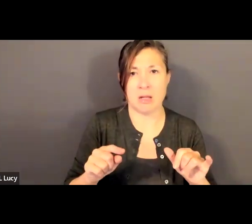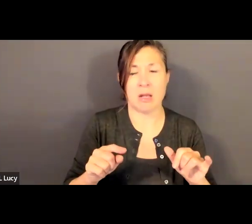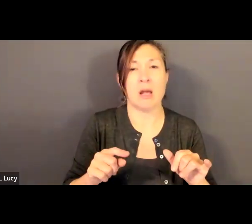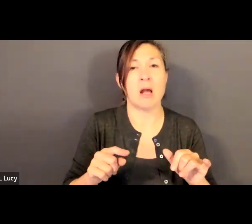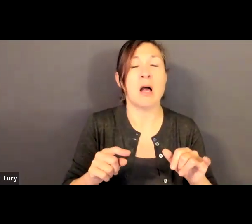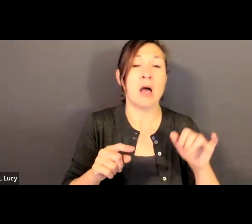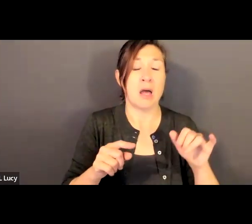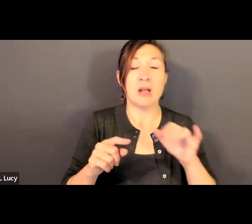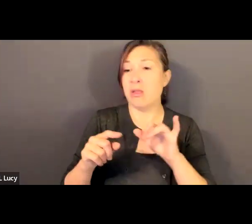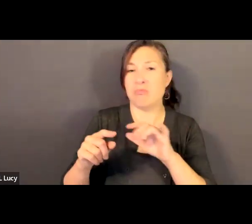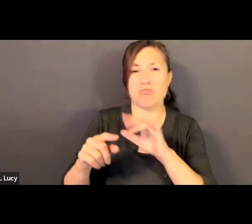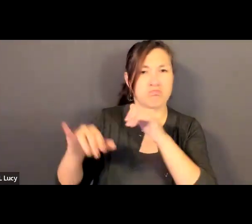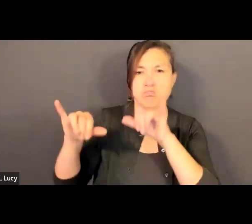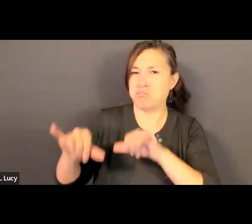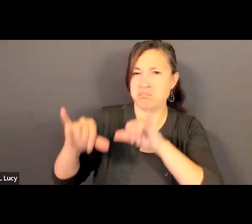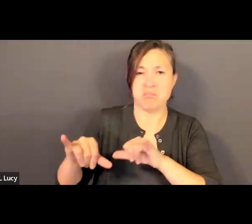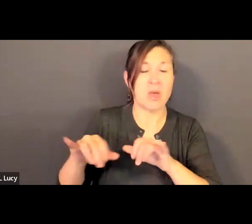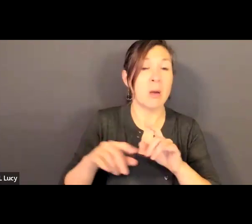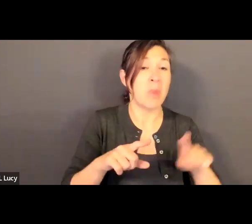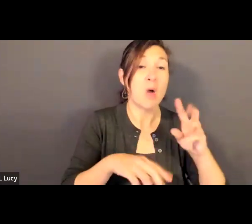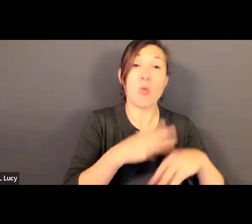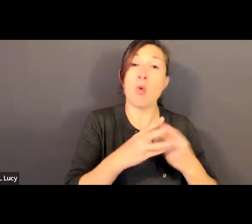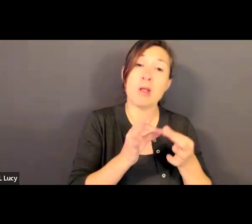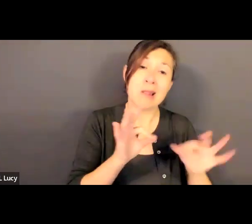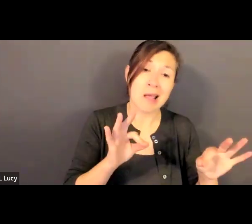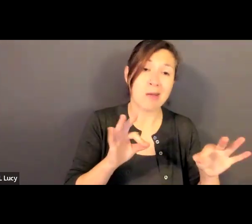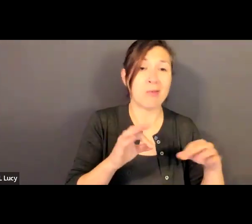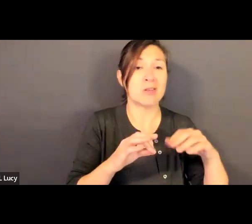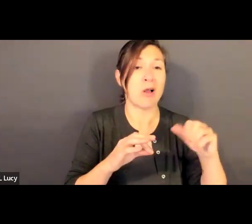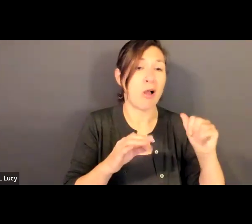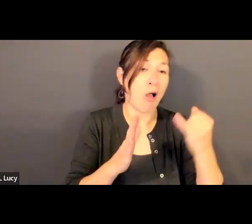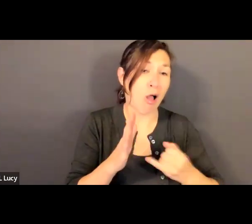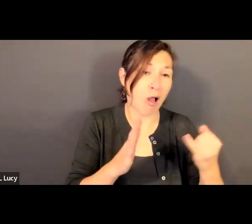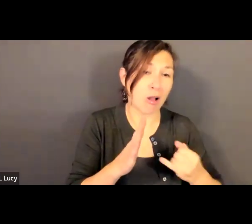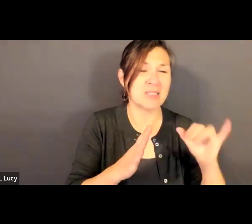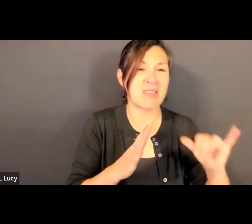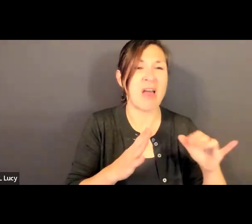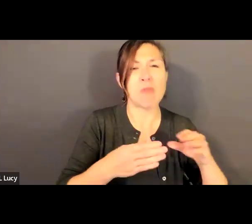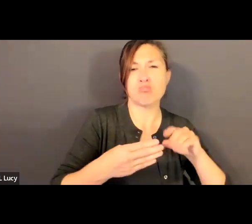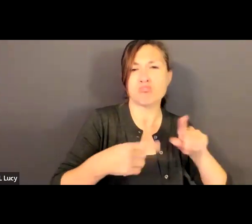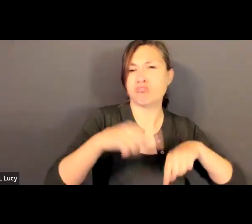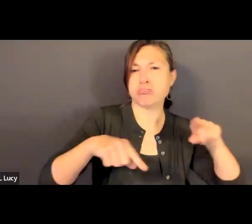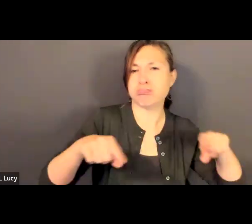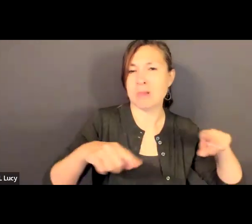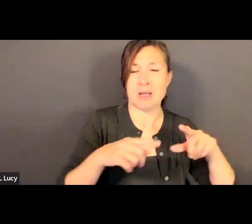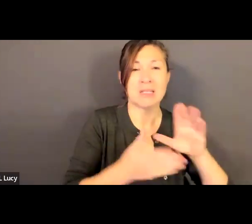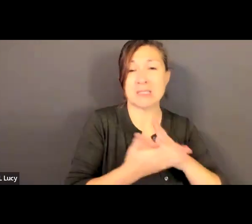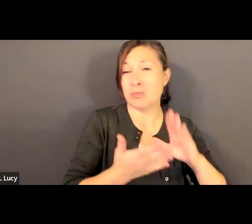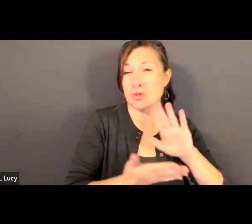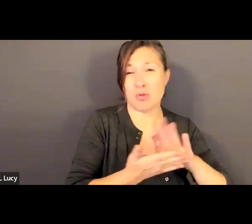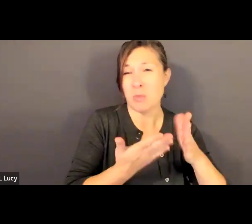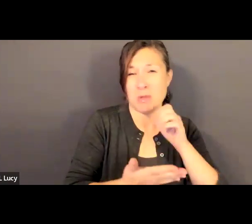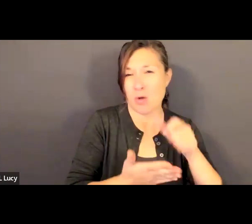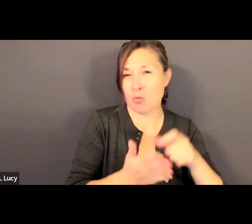and the elective space. So that would be more the schools that would qualify under pathway 3 that don't have those requirements the same way as they're listed in 1 and